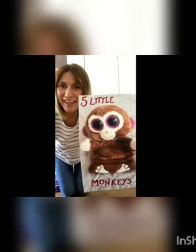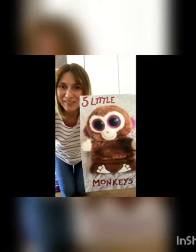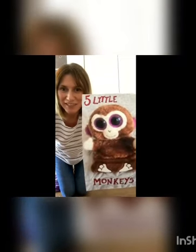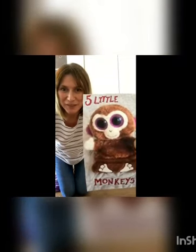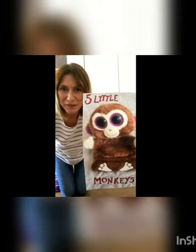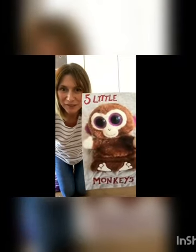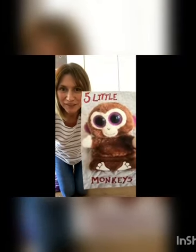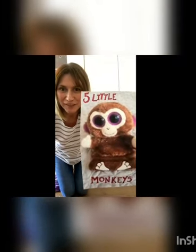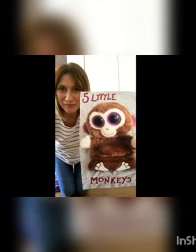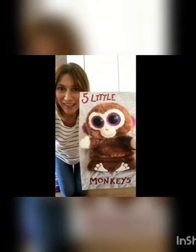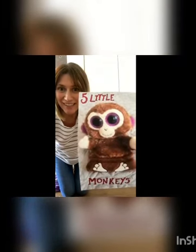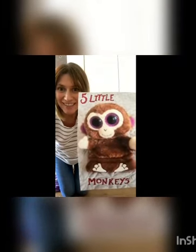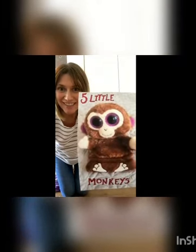by little monkeys.